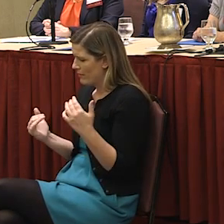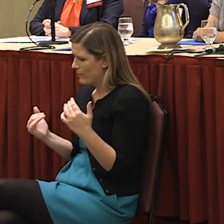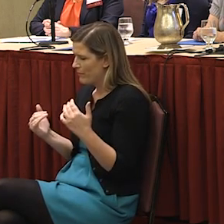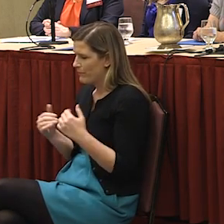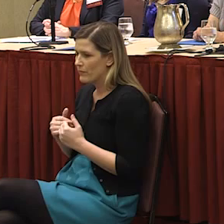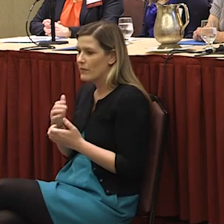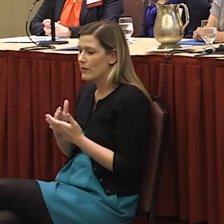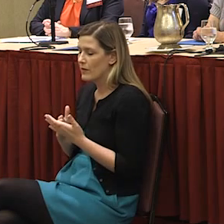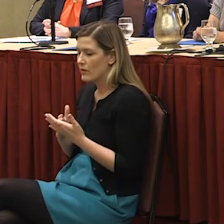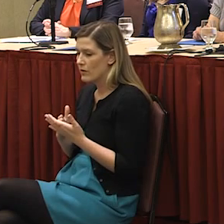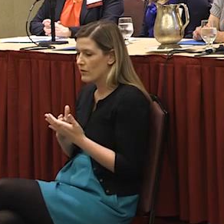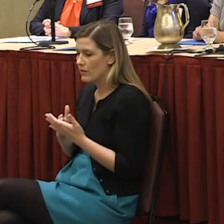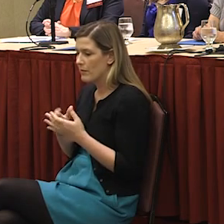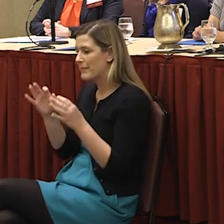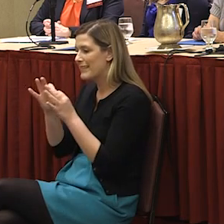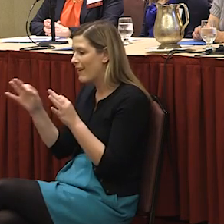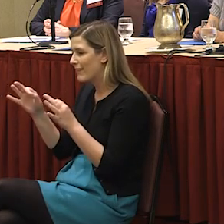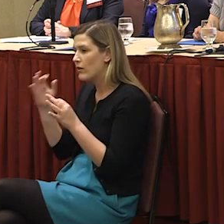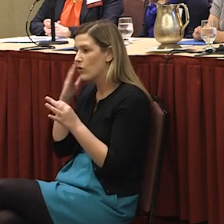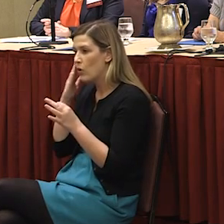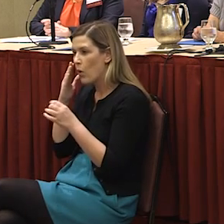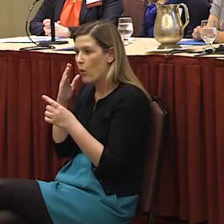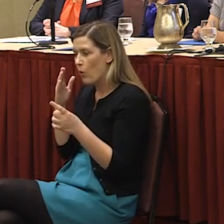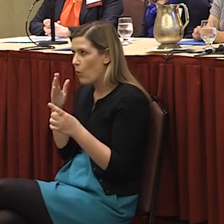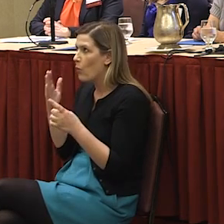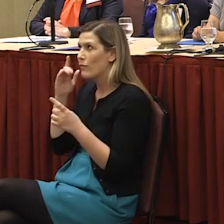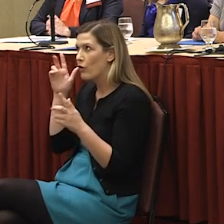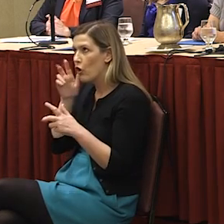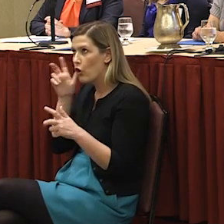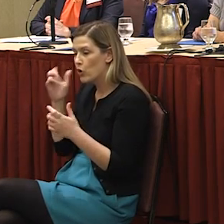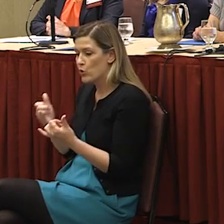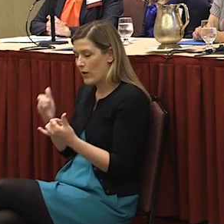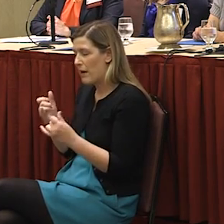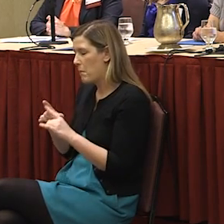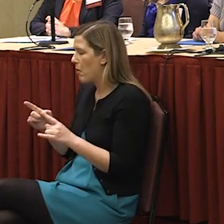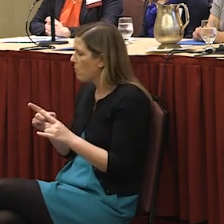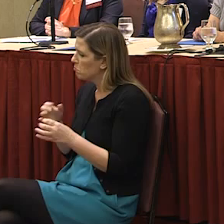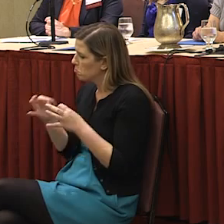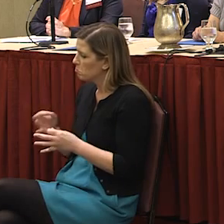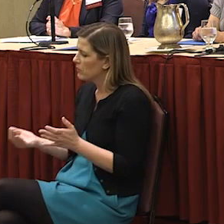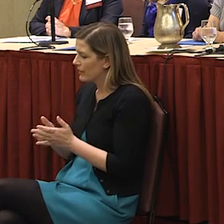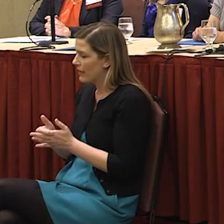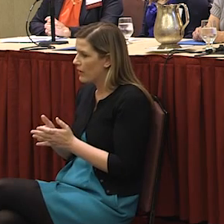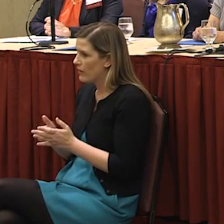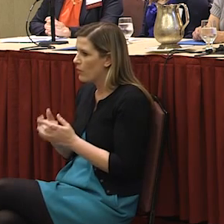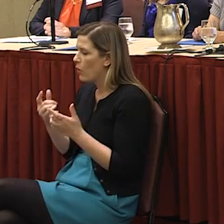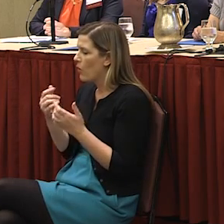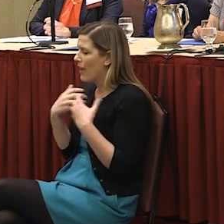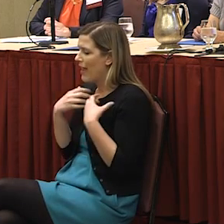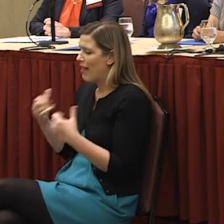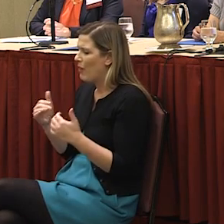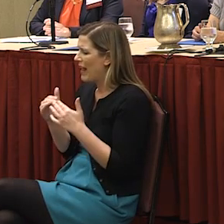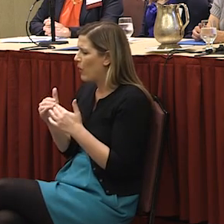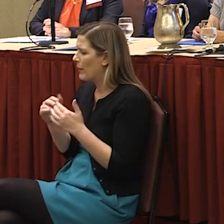So some of the common definitions that I know have been utilized throughout the day, but it doesn't hurt to go over them one more time. But what is health